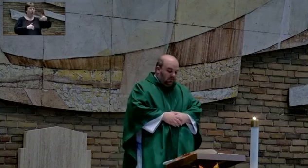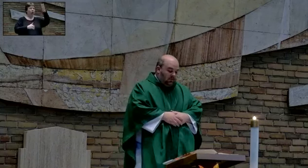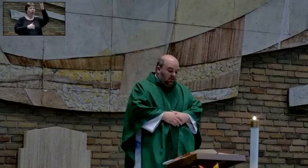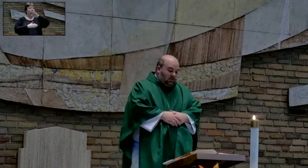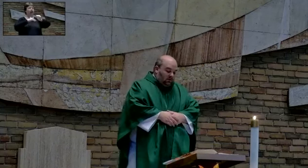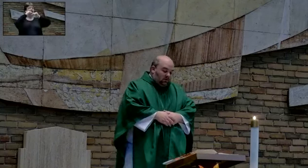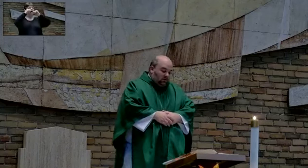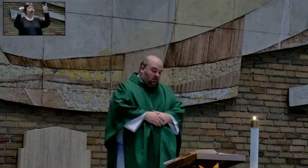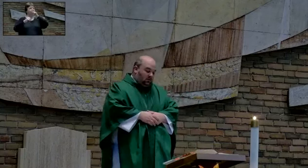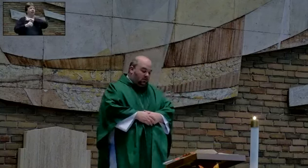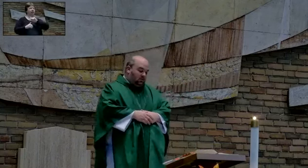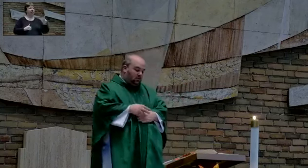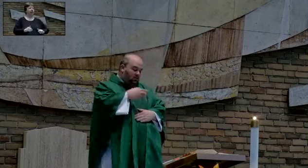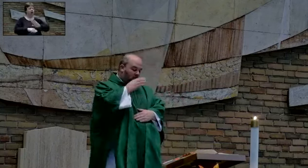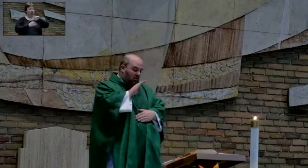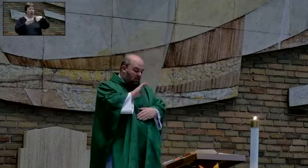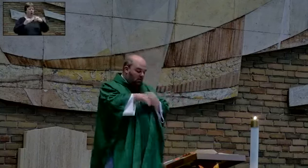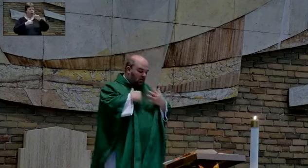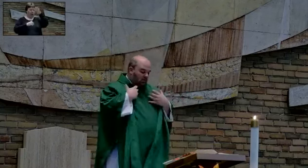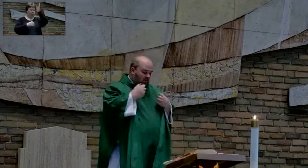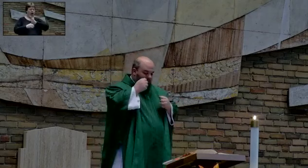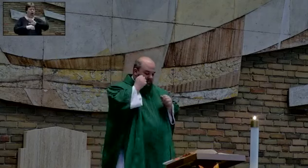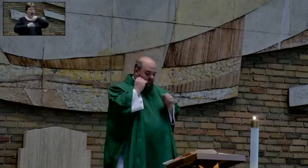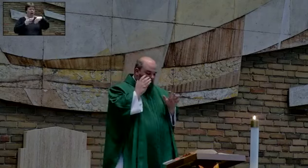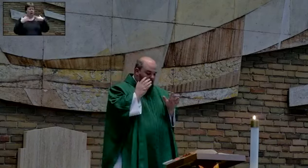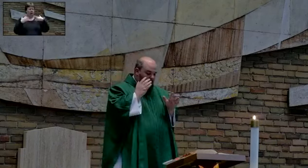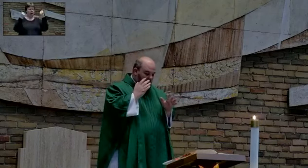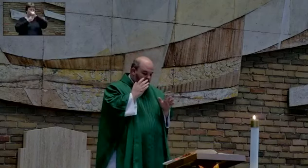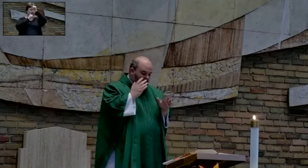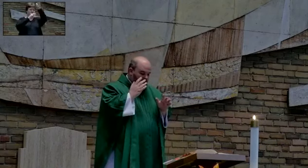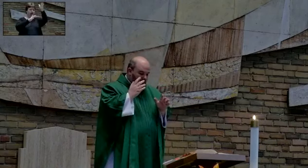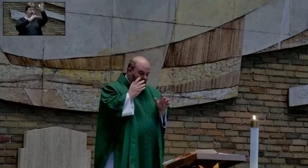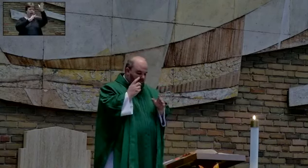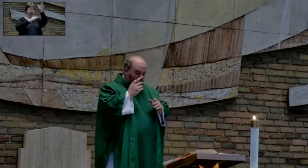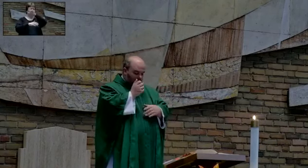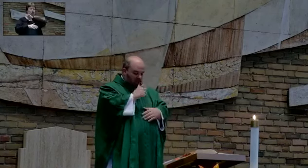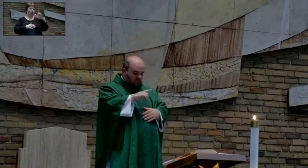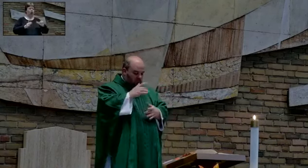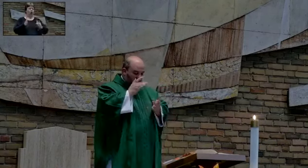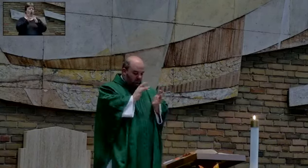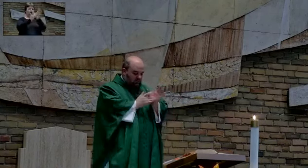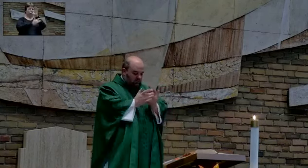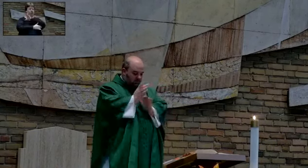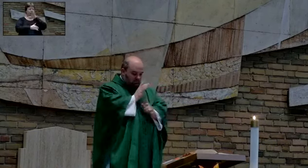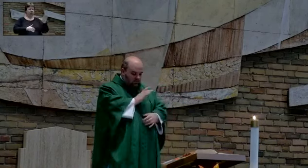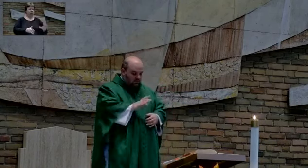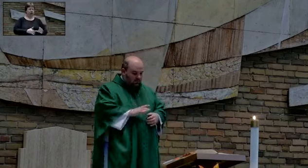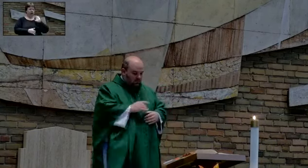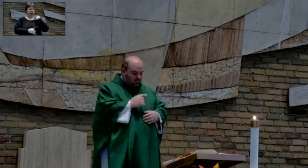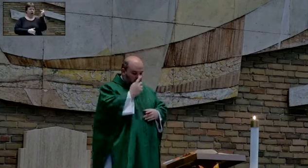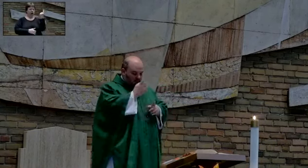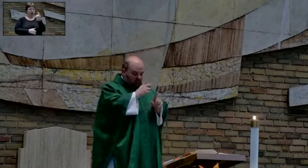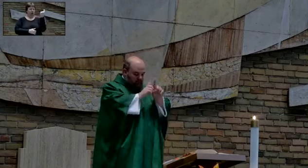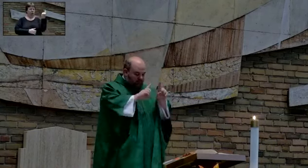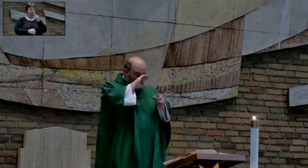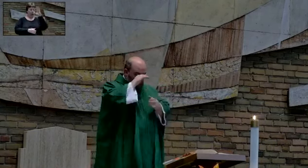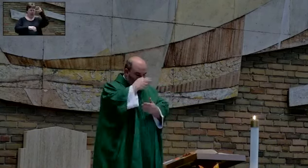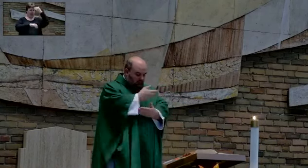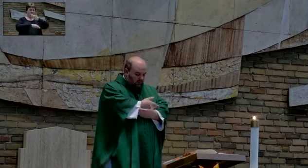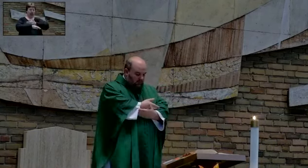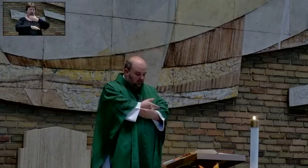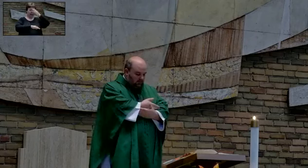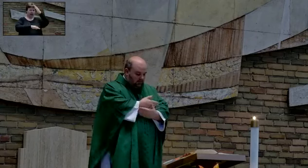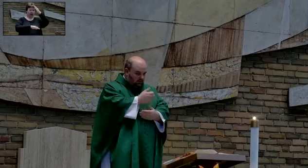God, Heavenly King, O God, Almighty Father. Lord Jesus Christ, our only begotten